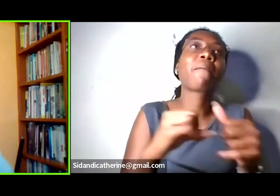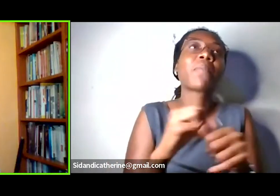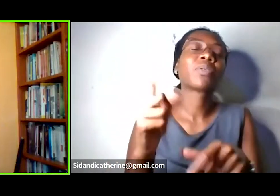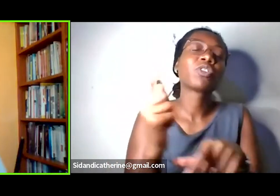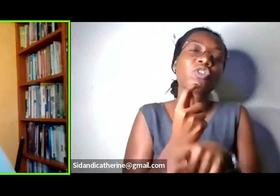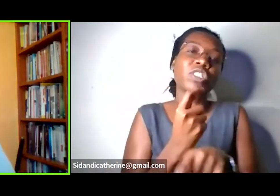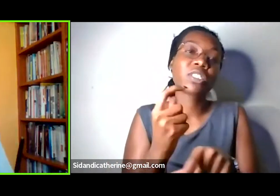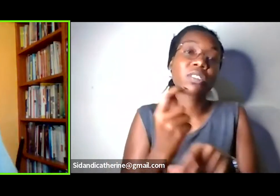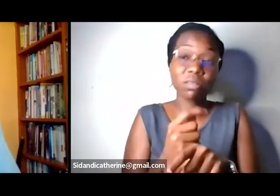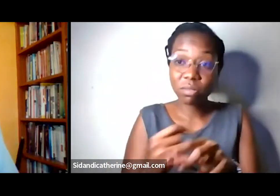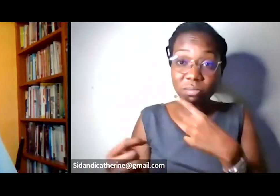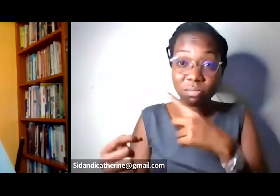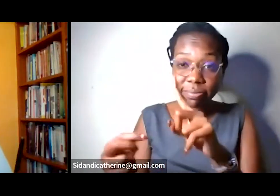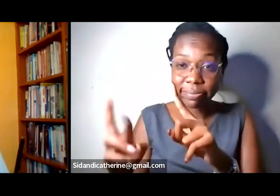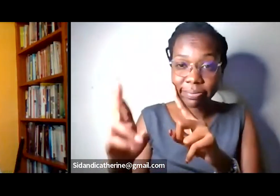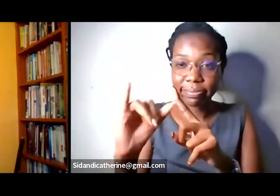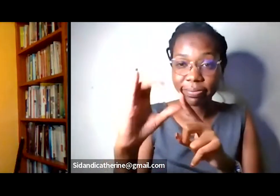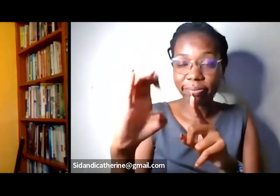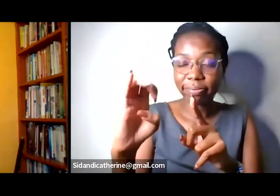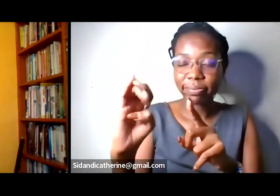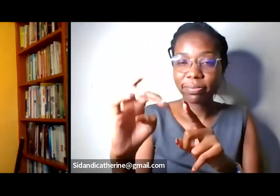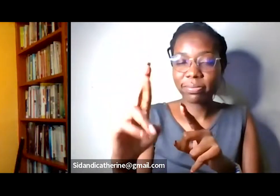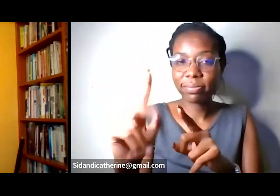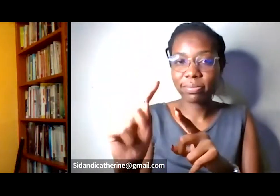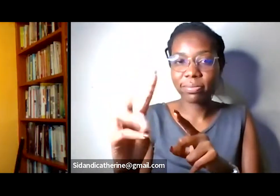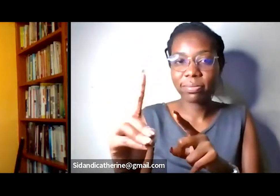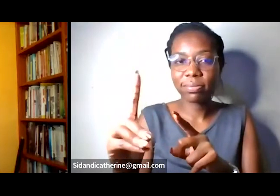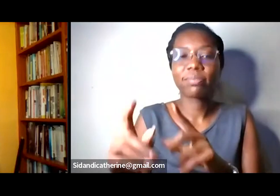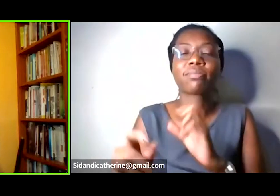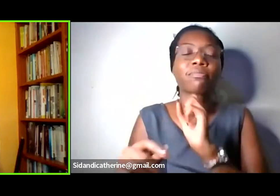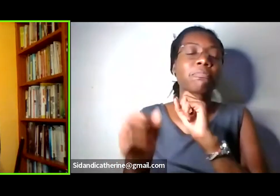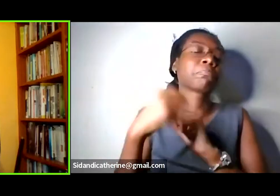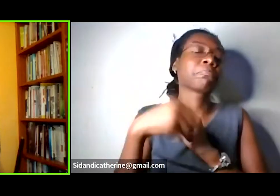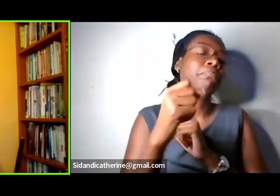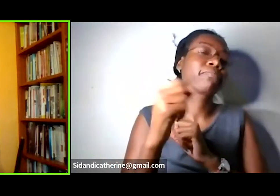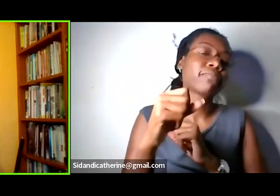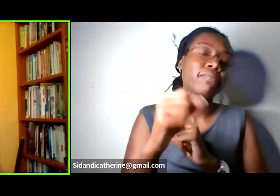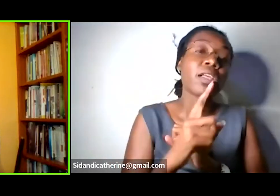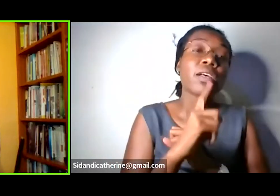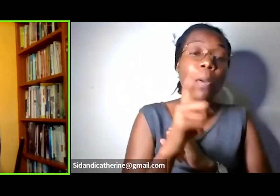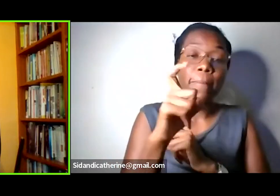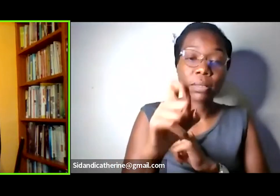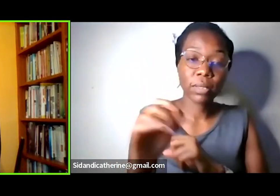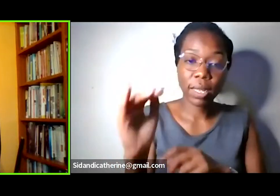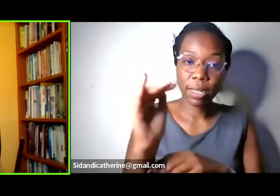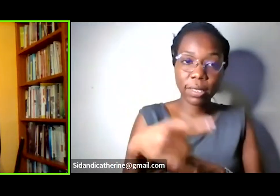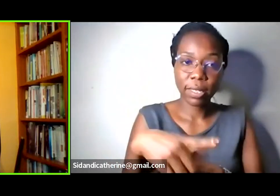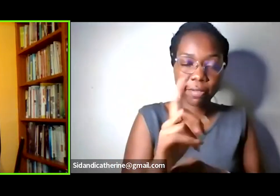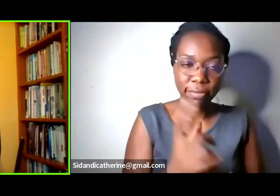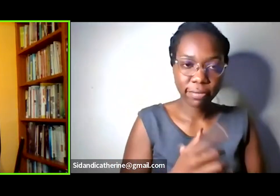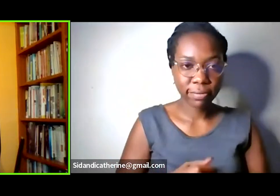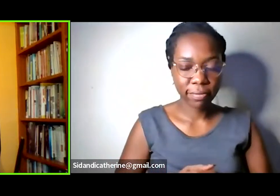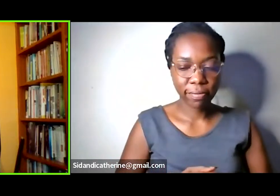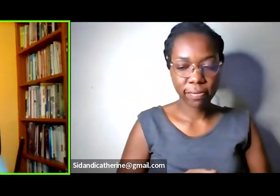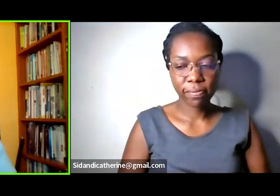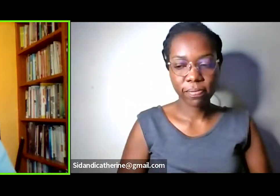them. So I get, and yes, of course, my customers or people who buy my books. So it's something which I have